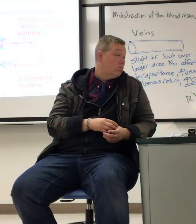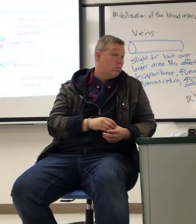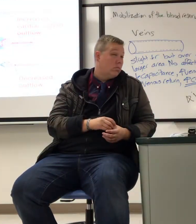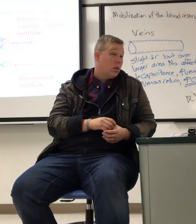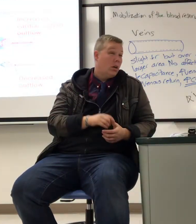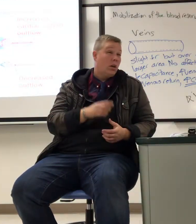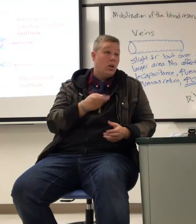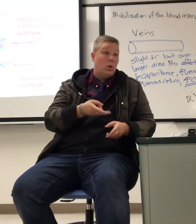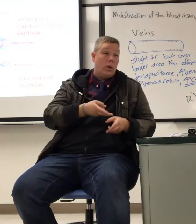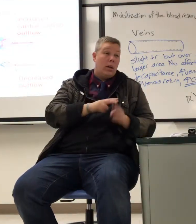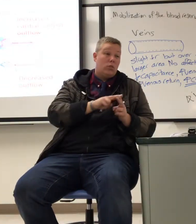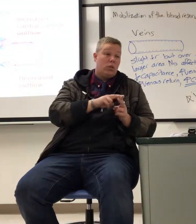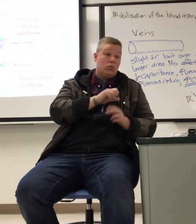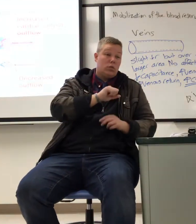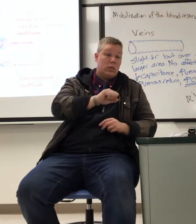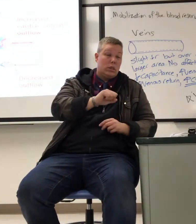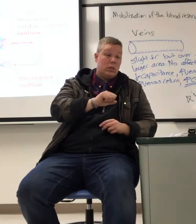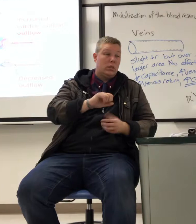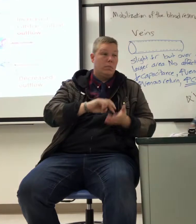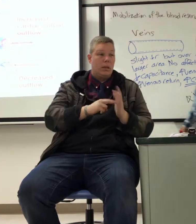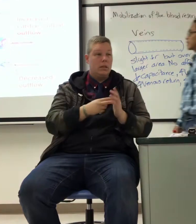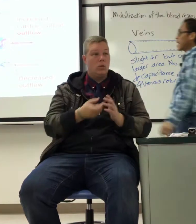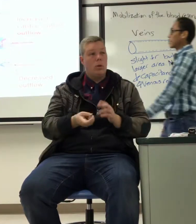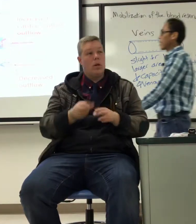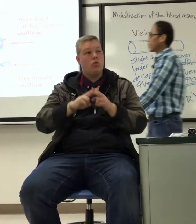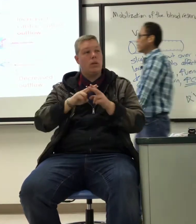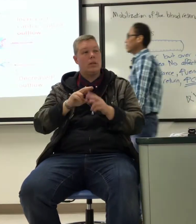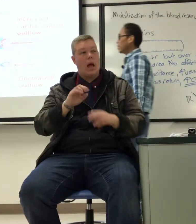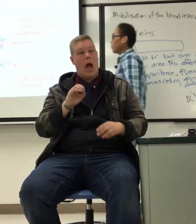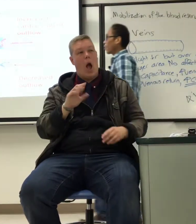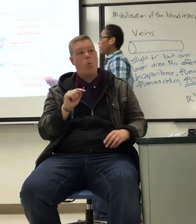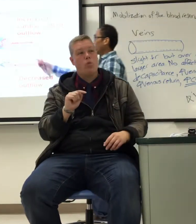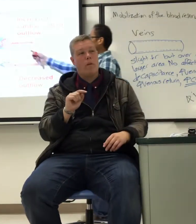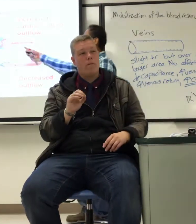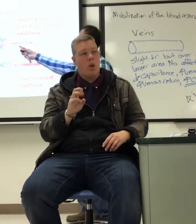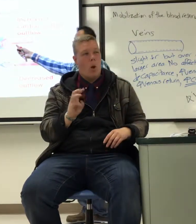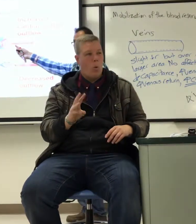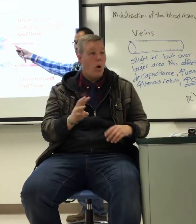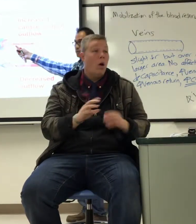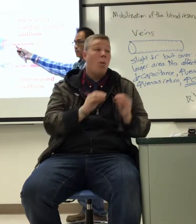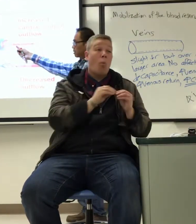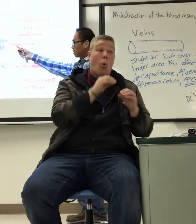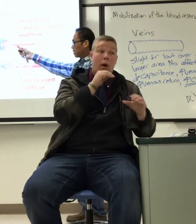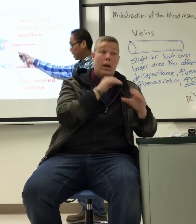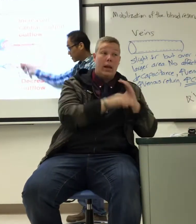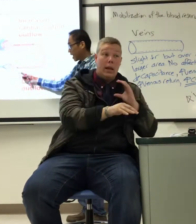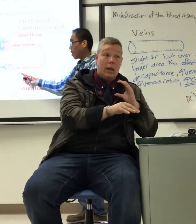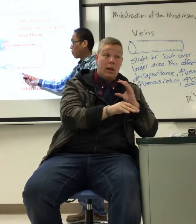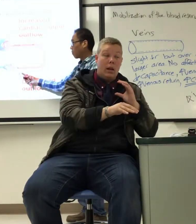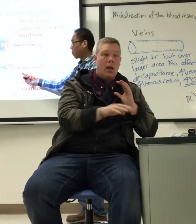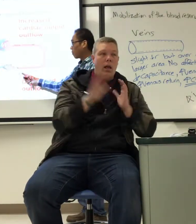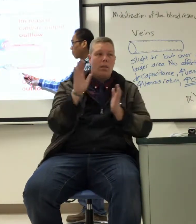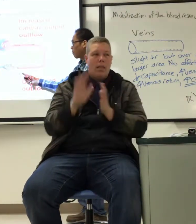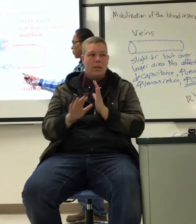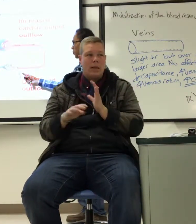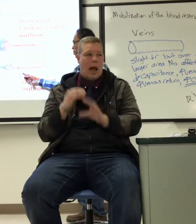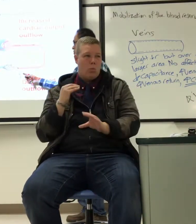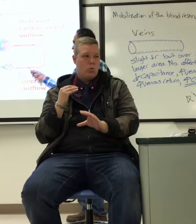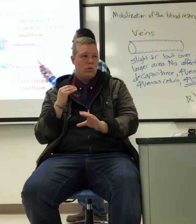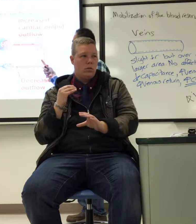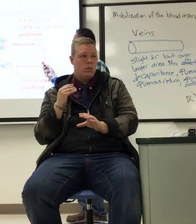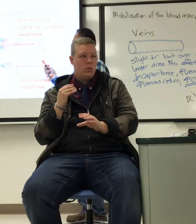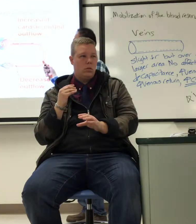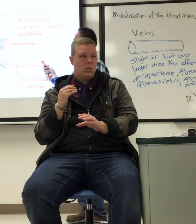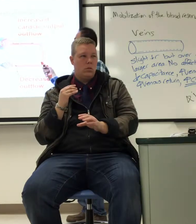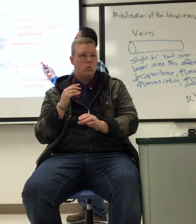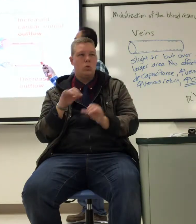Increase the resistance, increase the outflow. So, for a little diagram, more in, less out. What do you expect